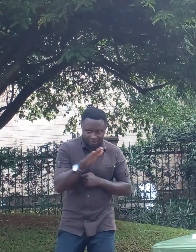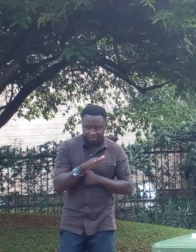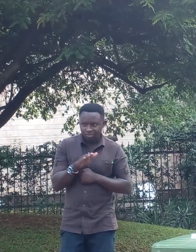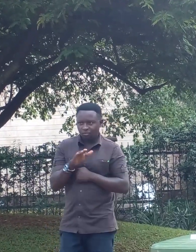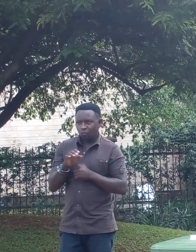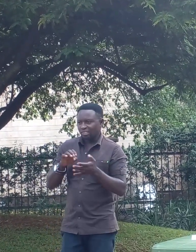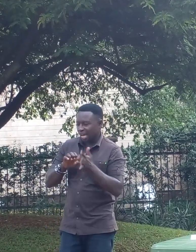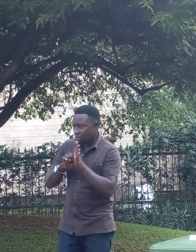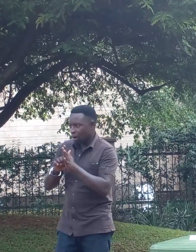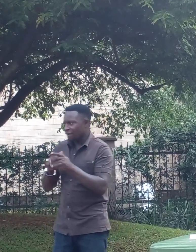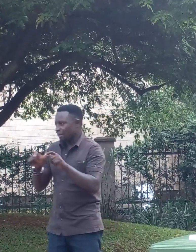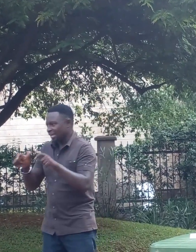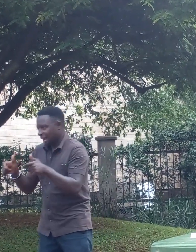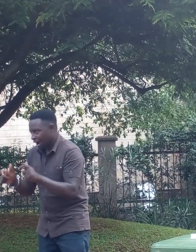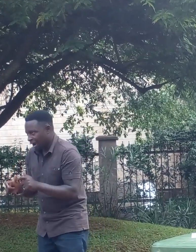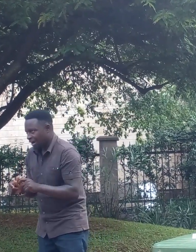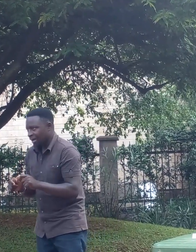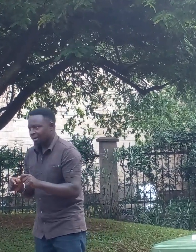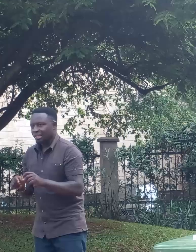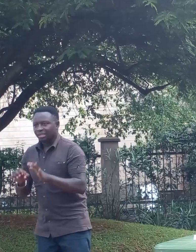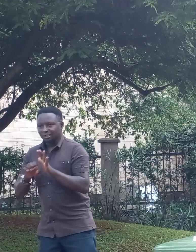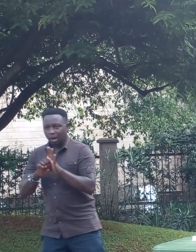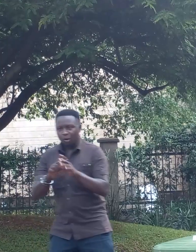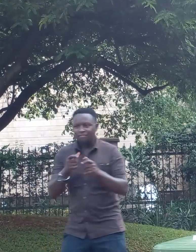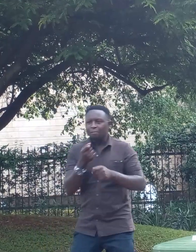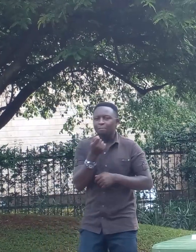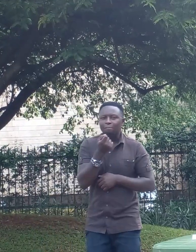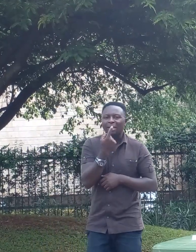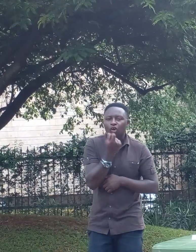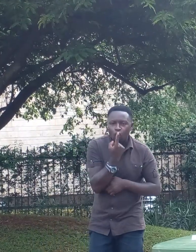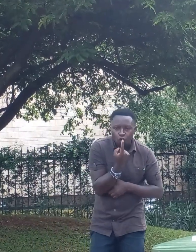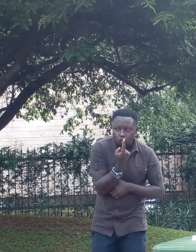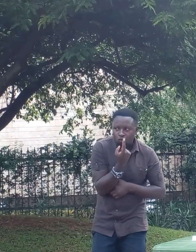we are focused on different areas. For example, media, example, medical,